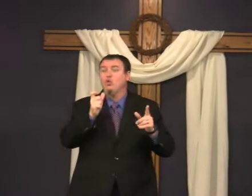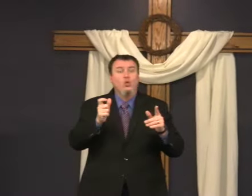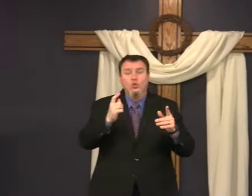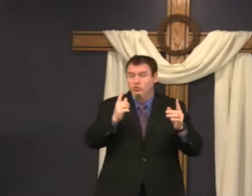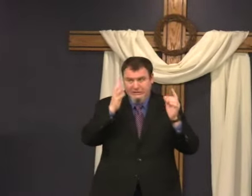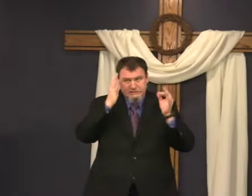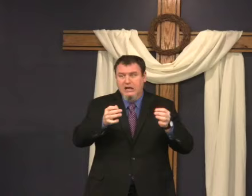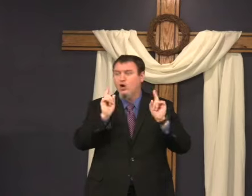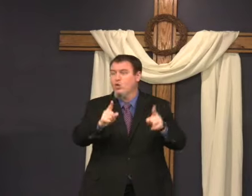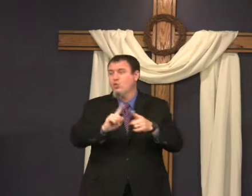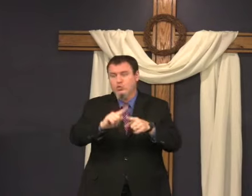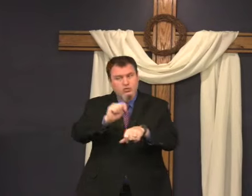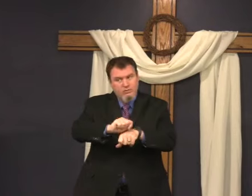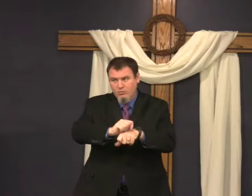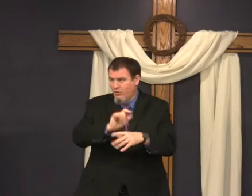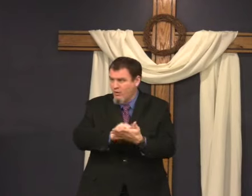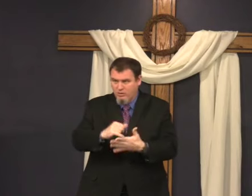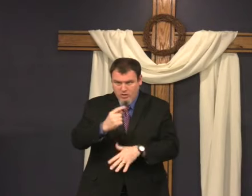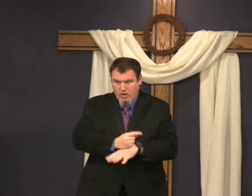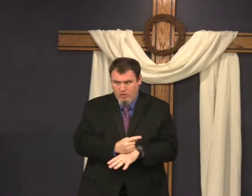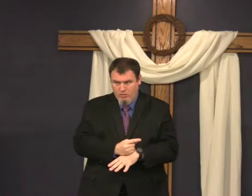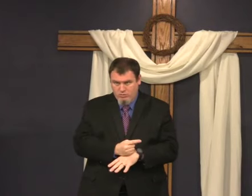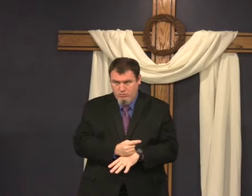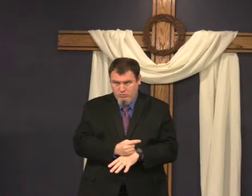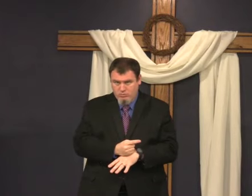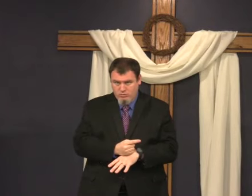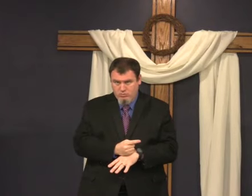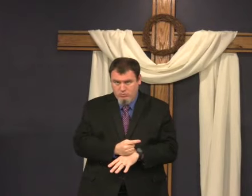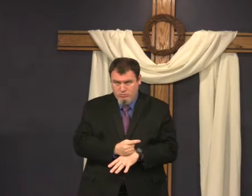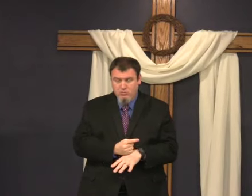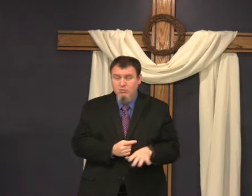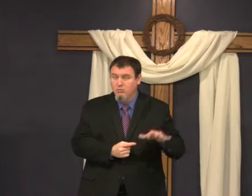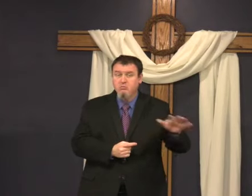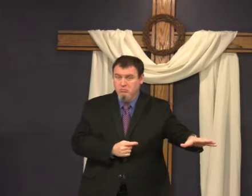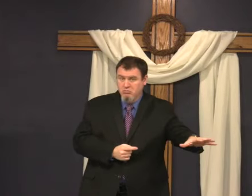people who had decided to go to the temple that day.